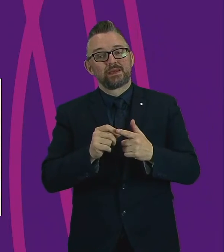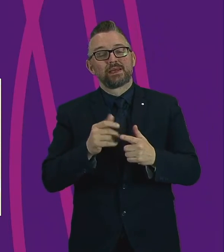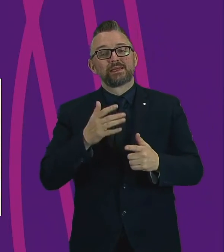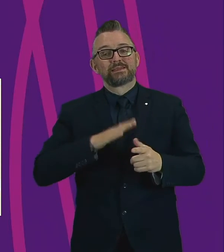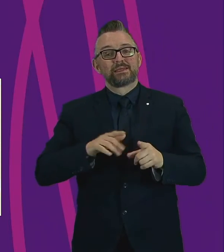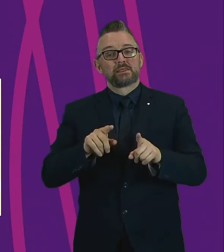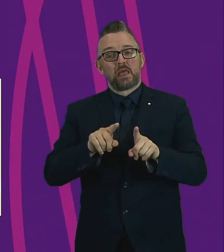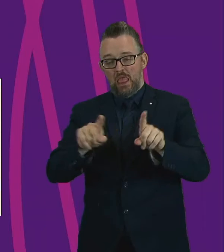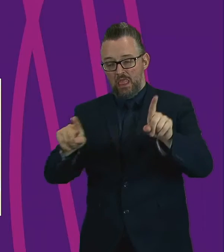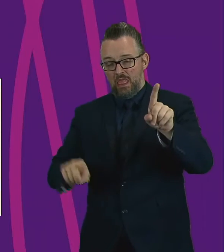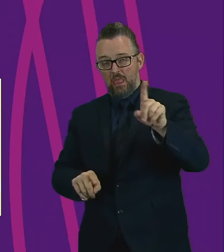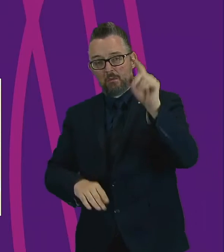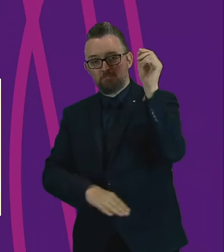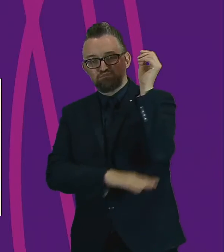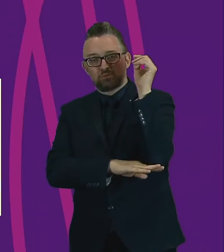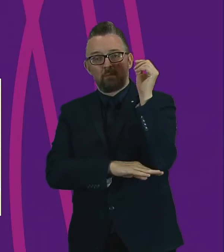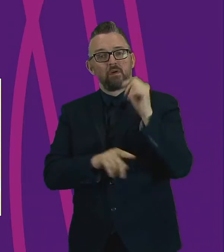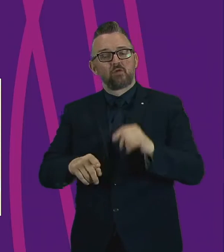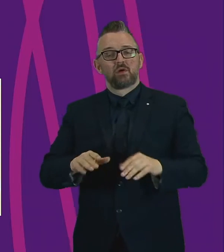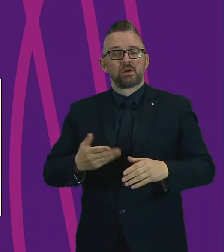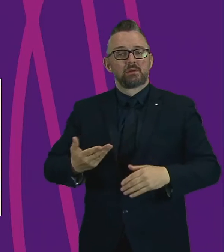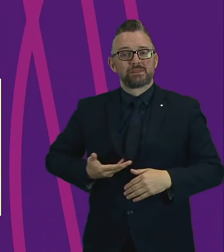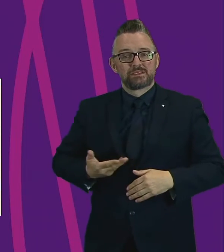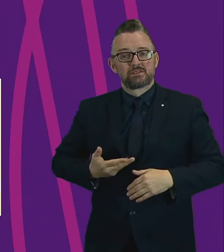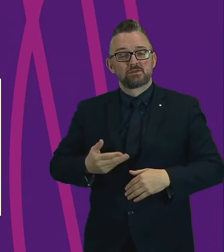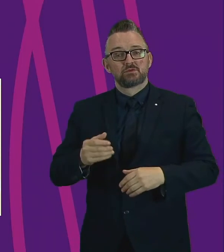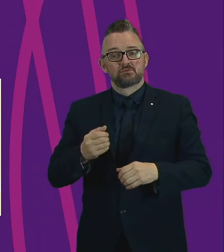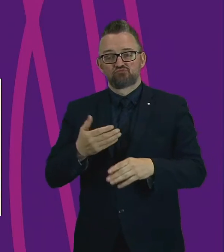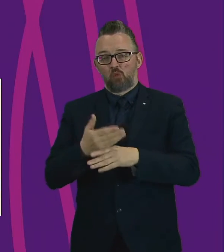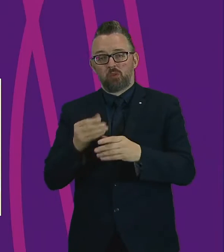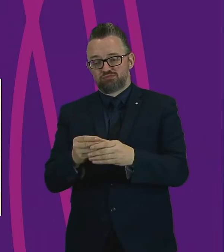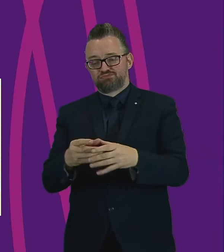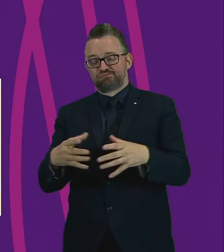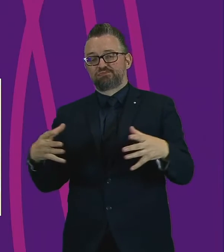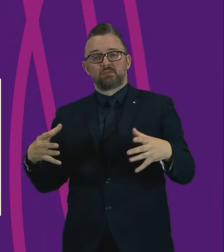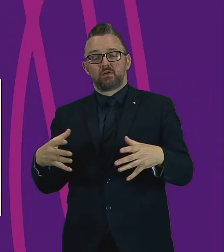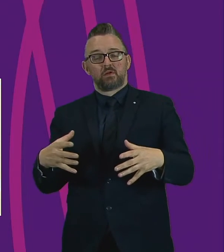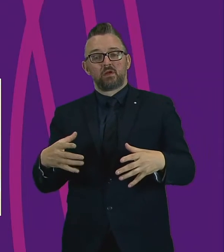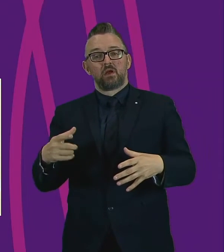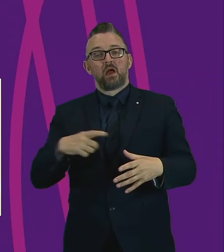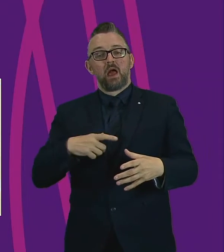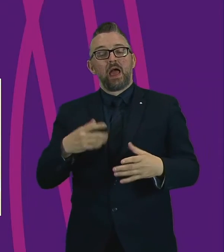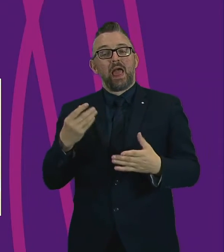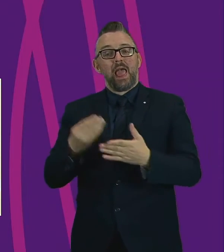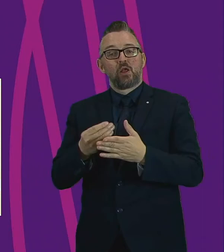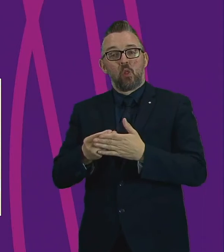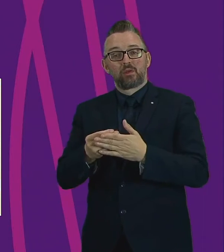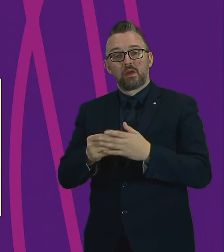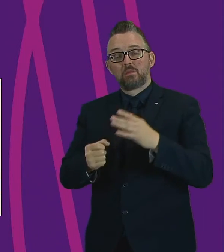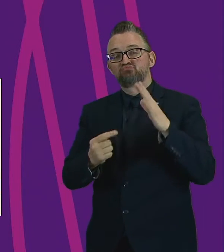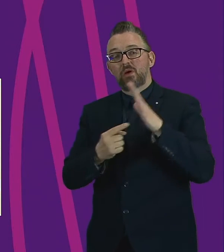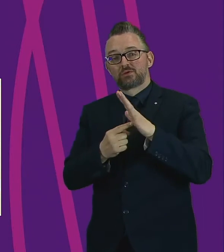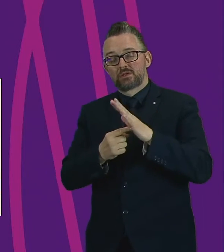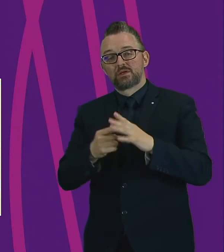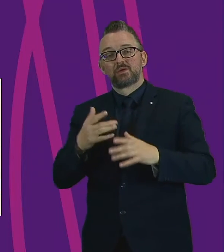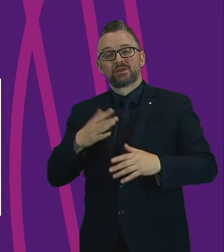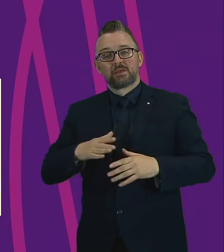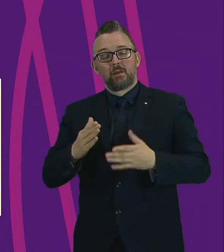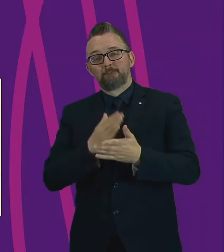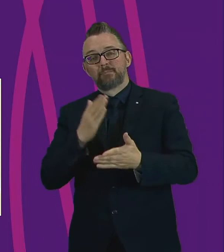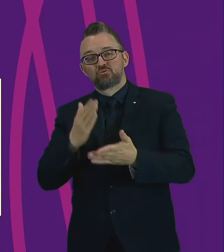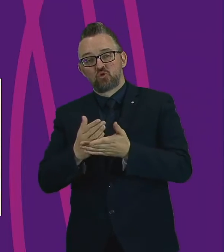last place for both business and job growth. Our economic priority must be to ensure a